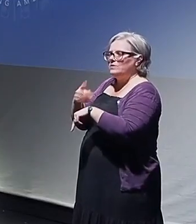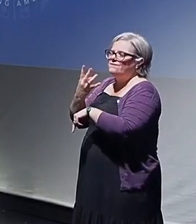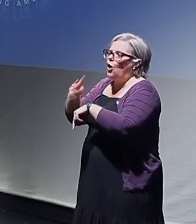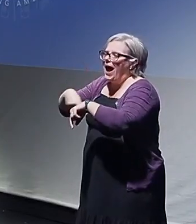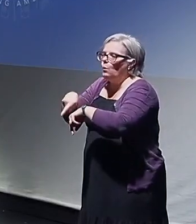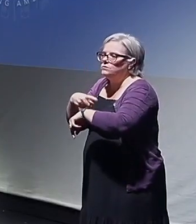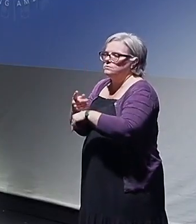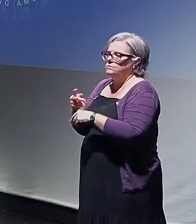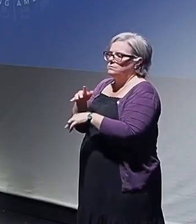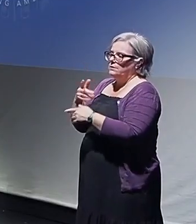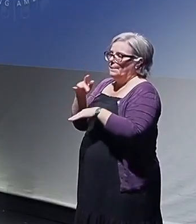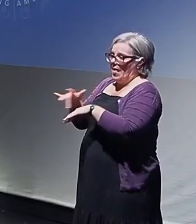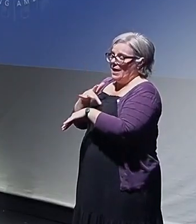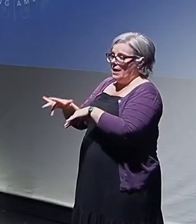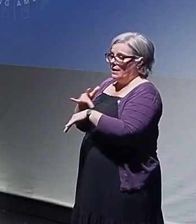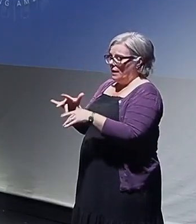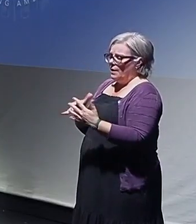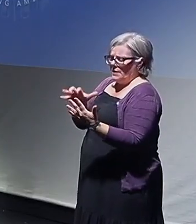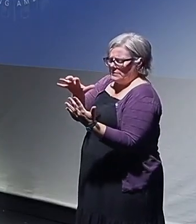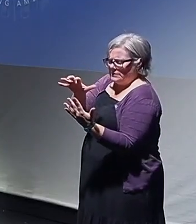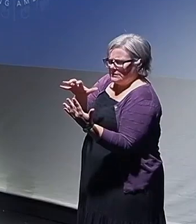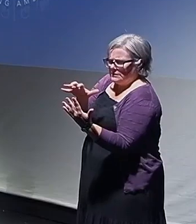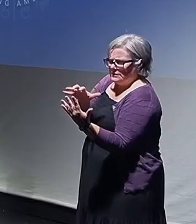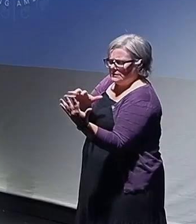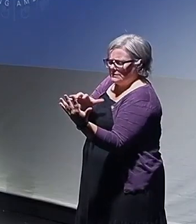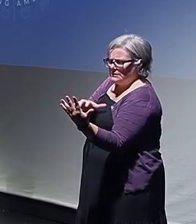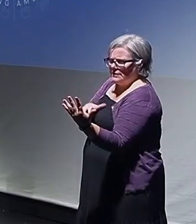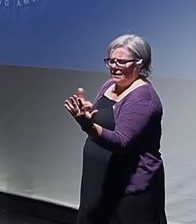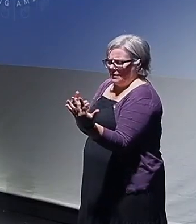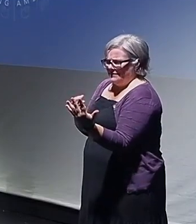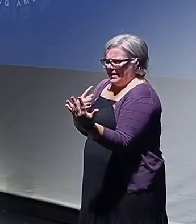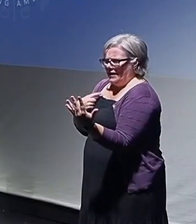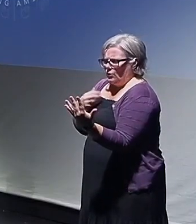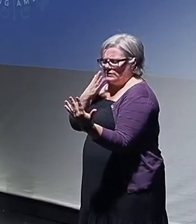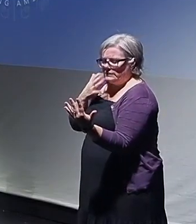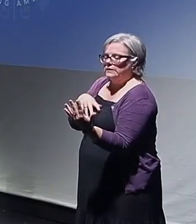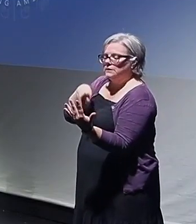long, and it was so dense, and I hadn't got a clue what it was. And then